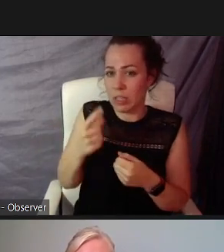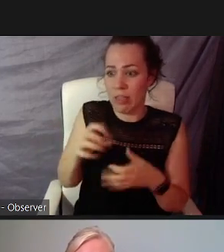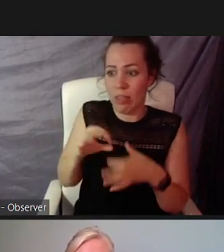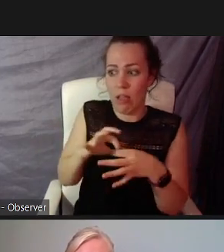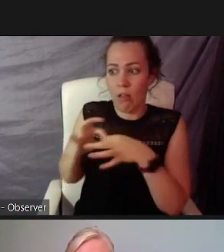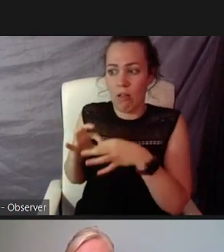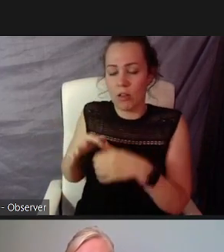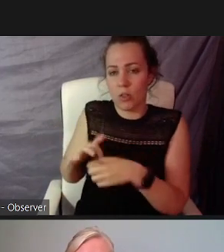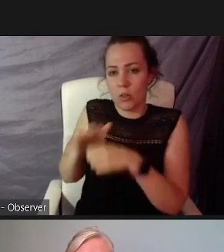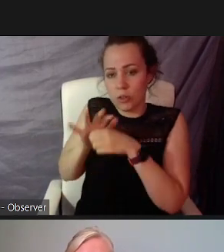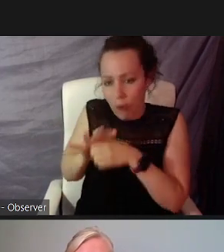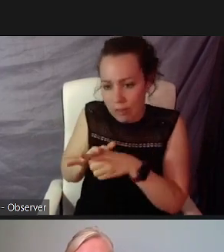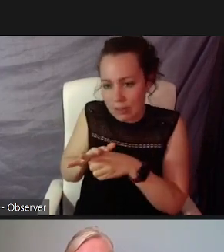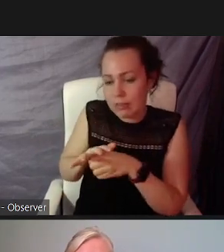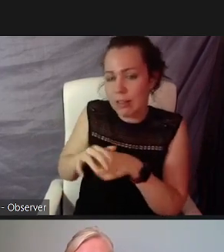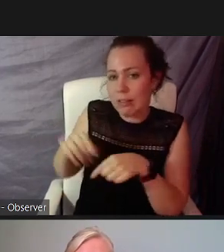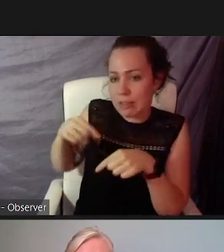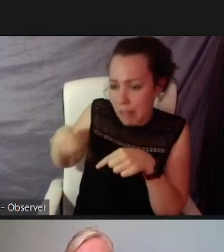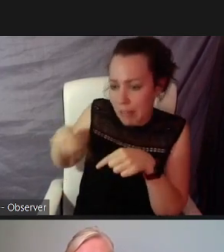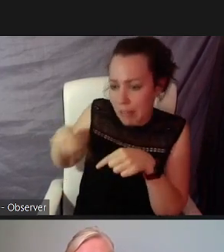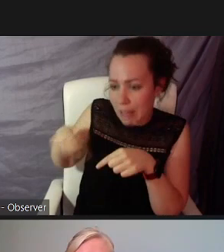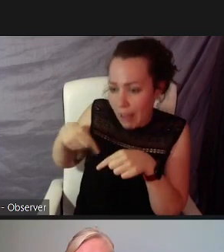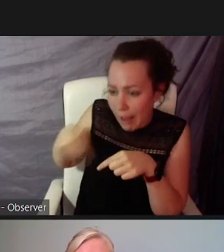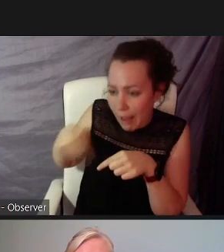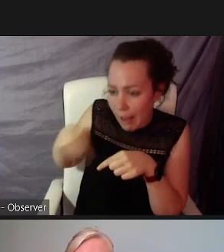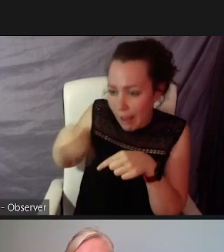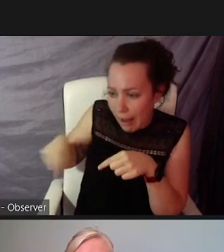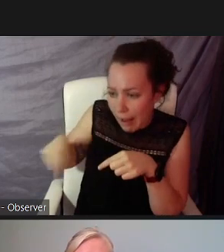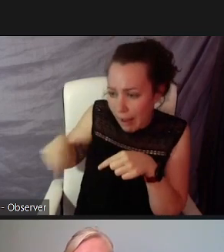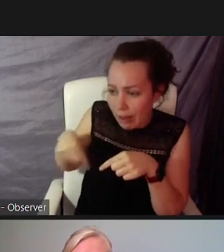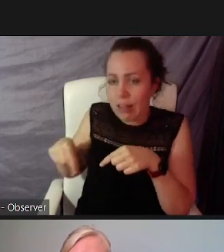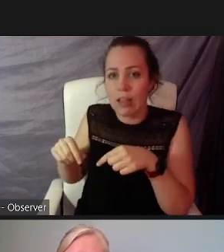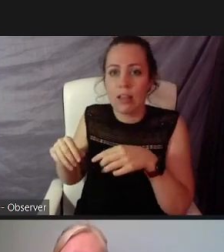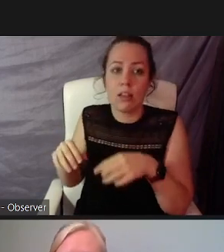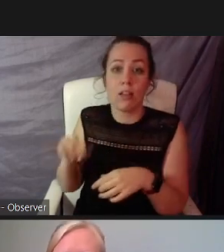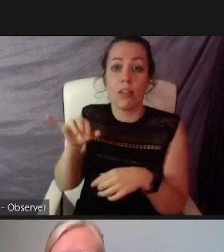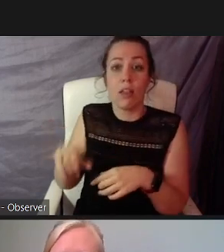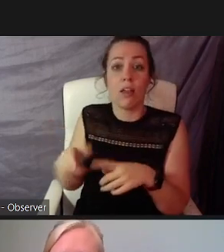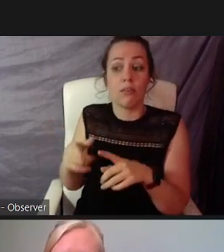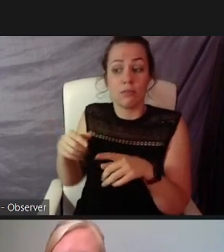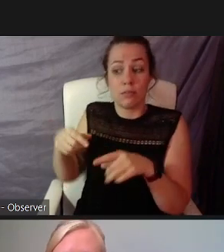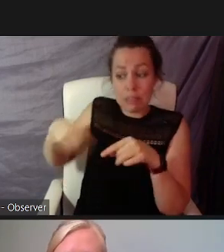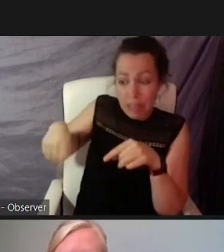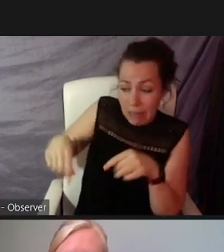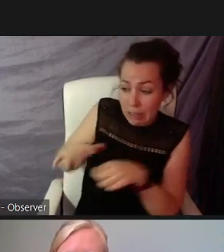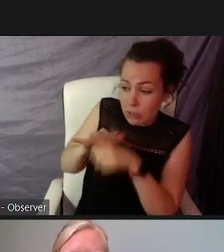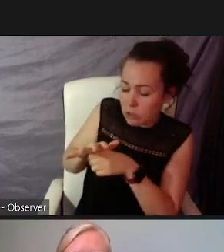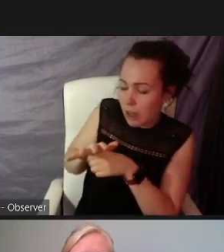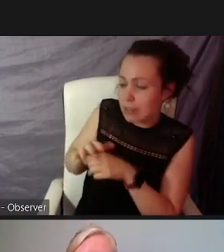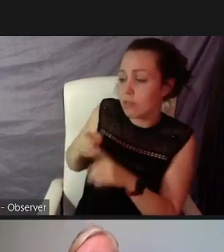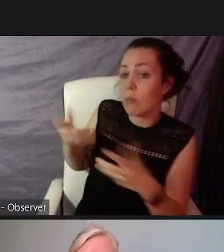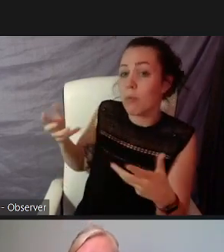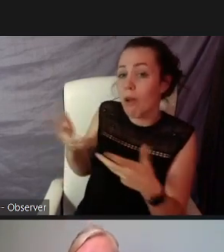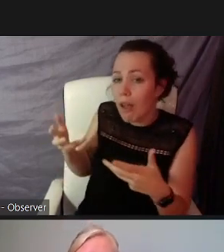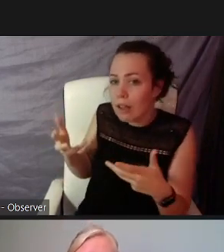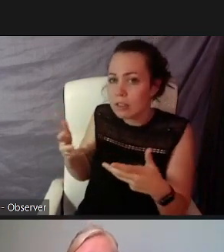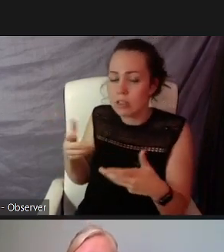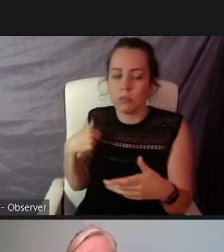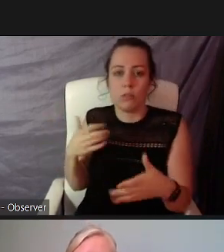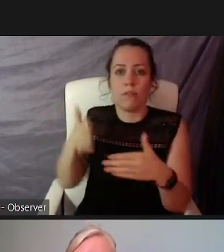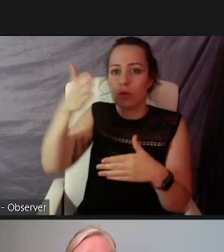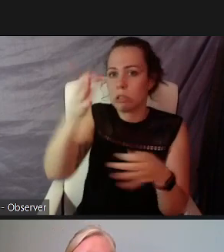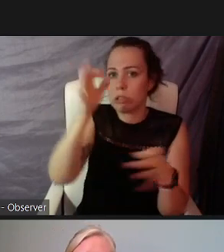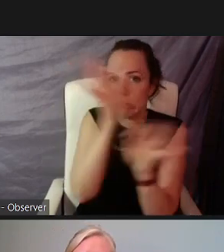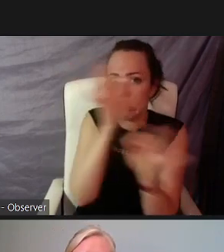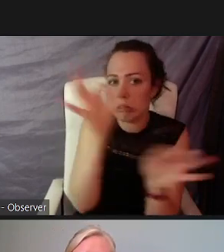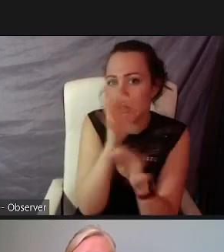come about when things are uncertain or unknown or unclear to us. And as